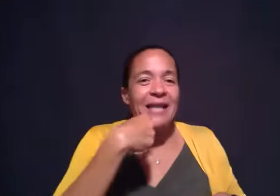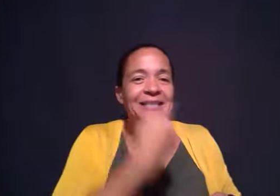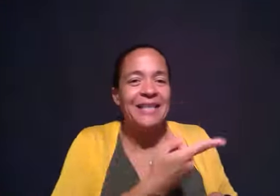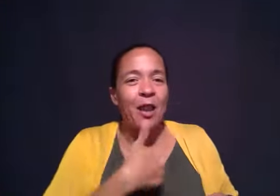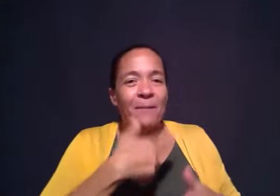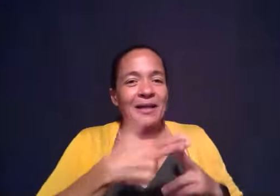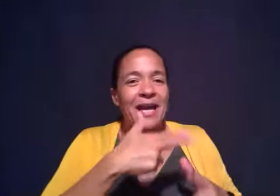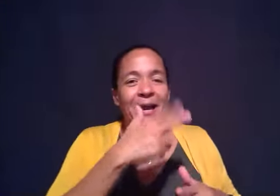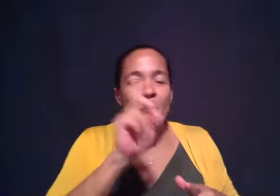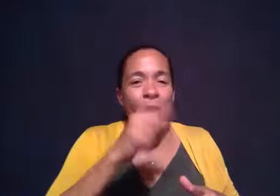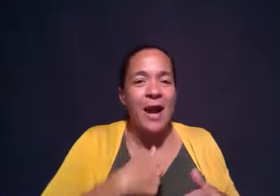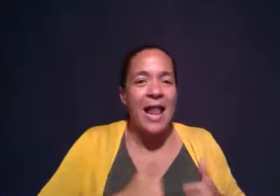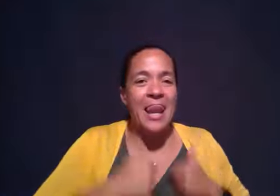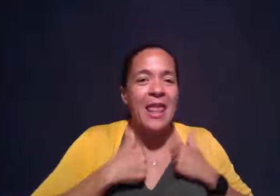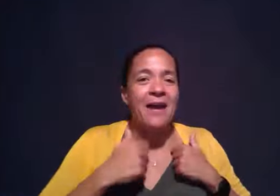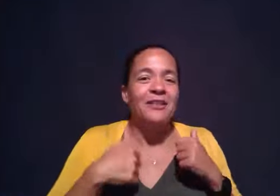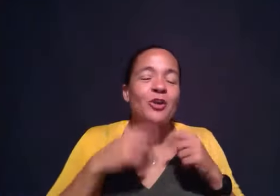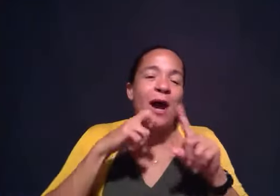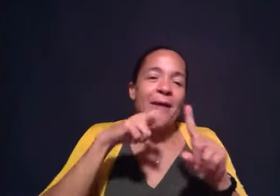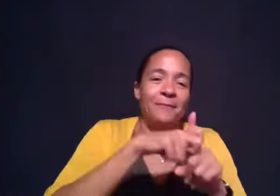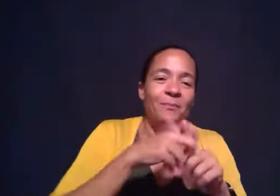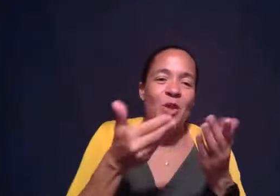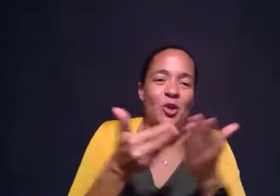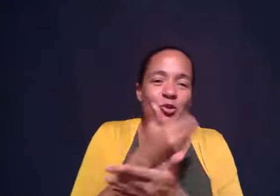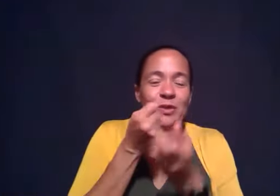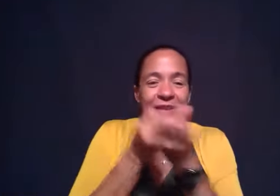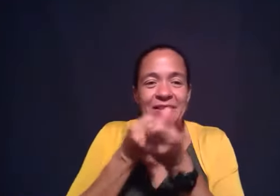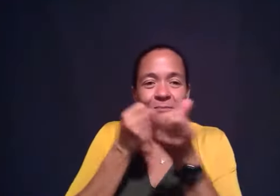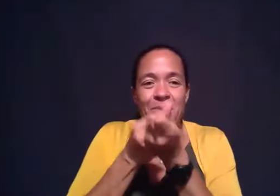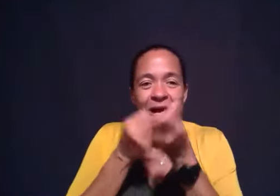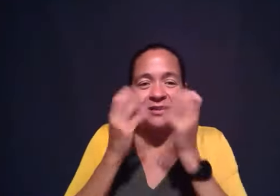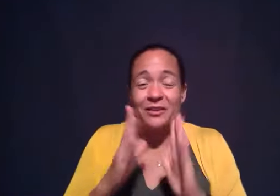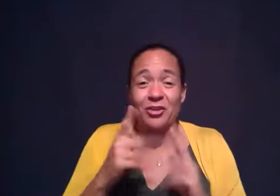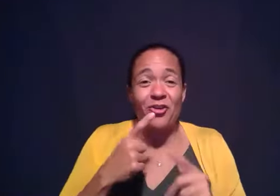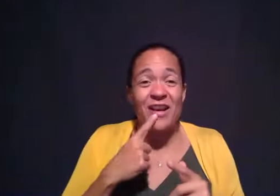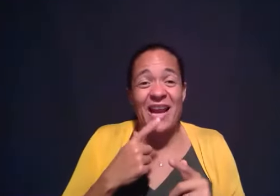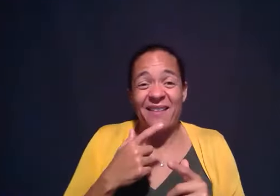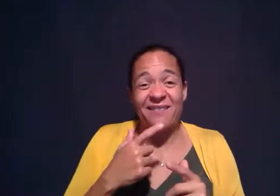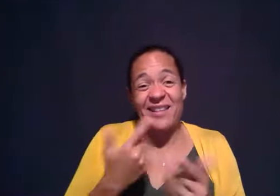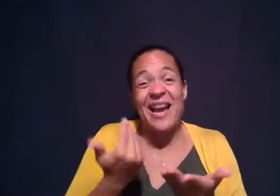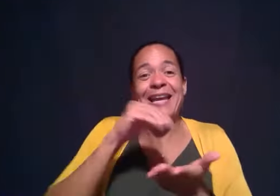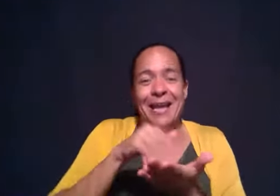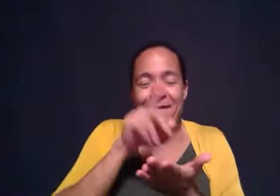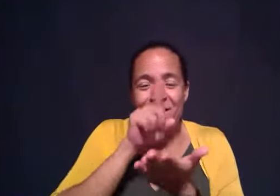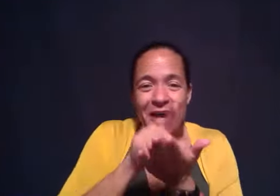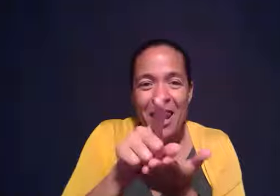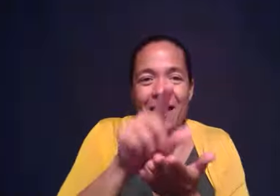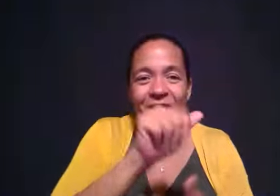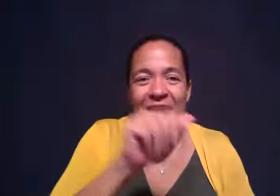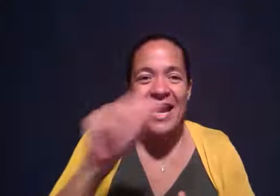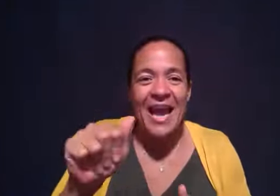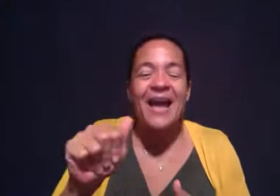sponsor. And I fell back in love with Alcoholics Anonymous because I began to participate